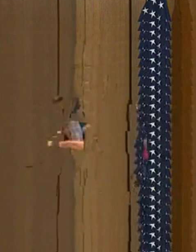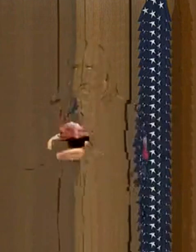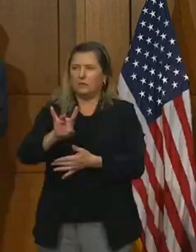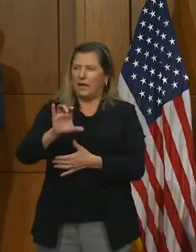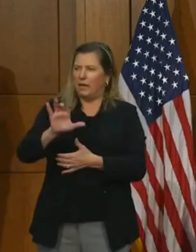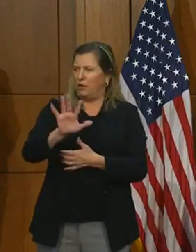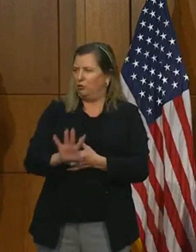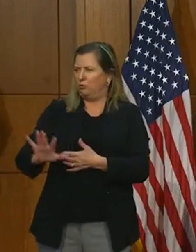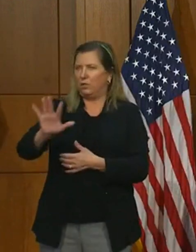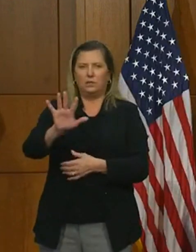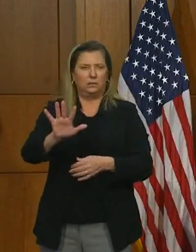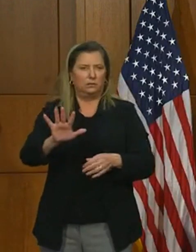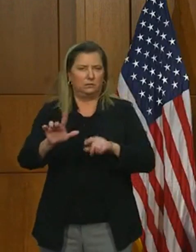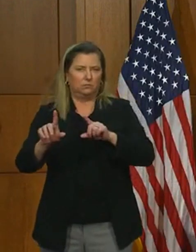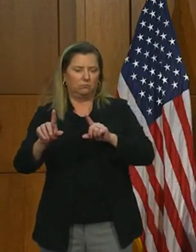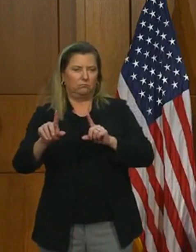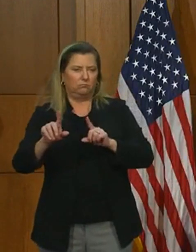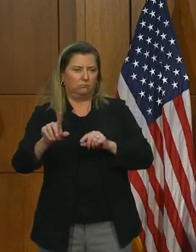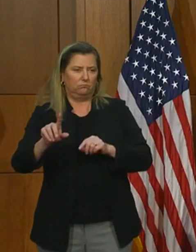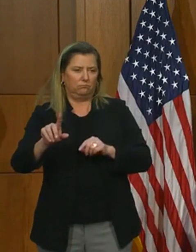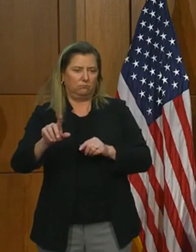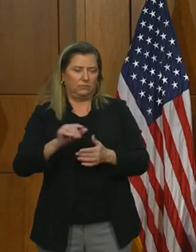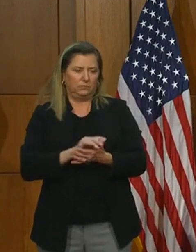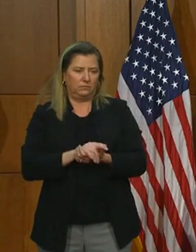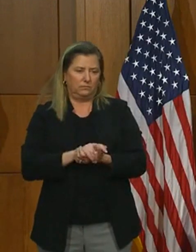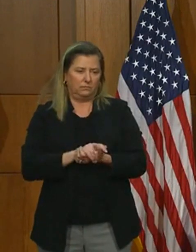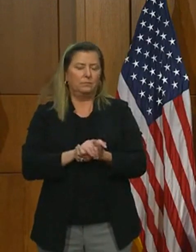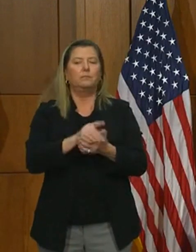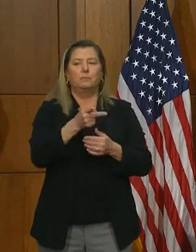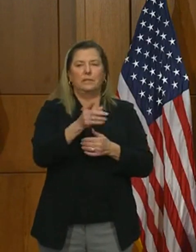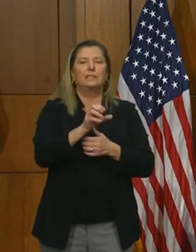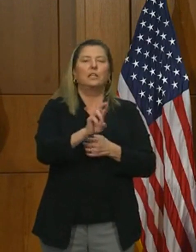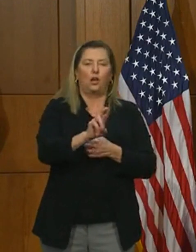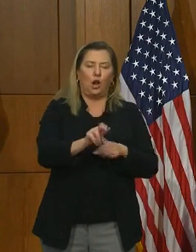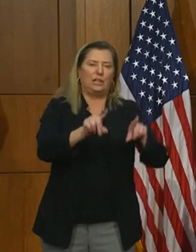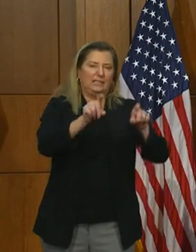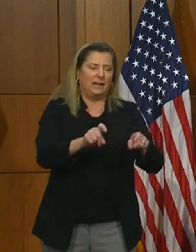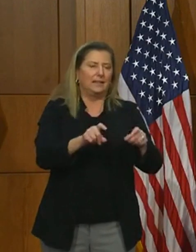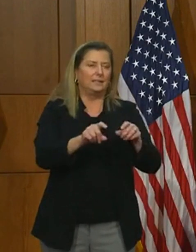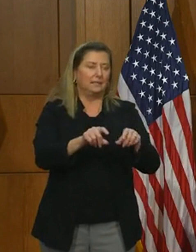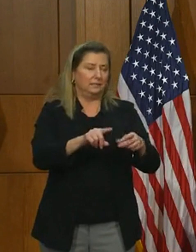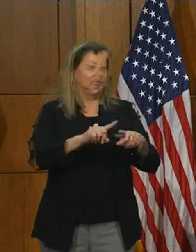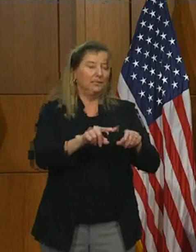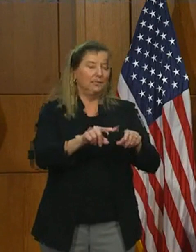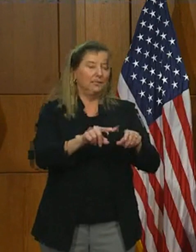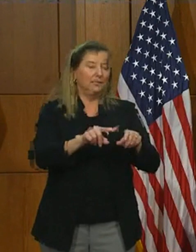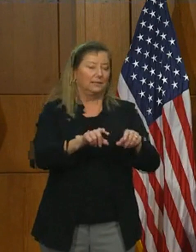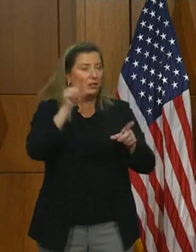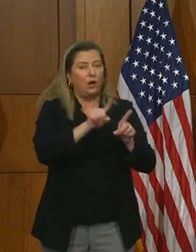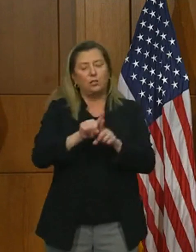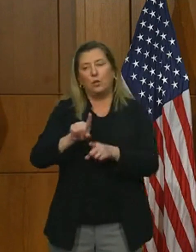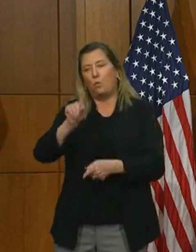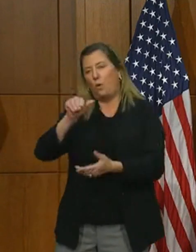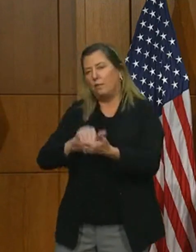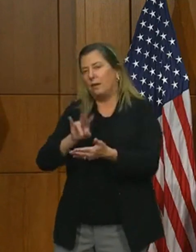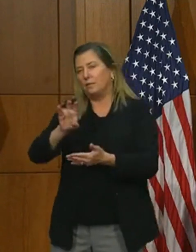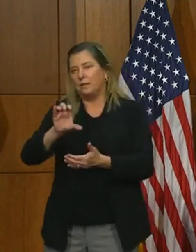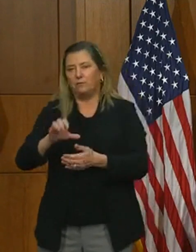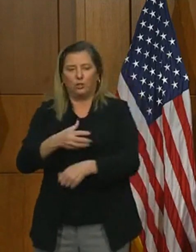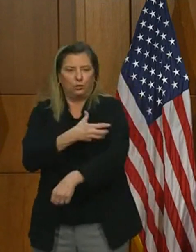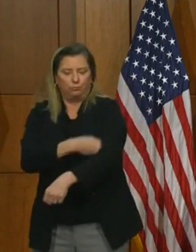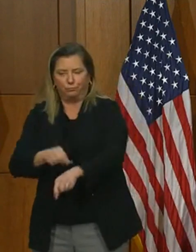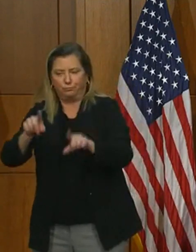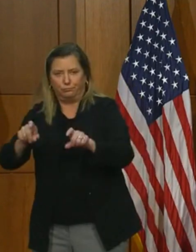so recorded PCR tests yesterday, as well as about 1,700